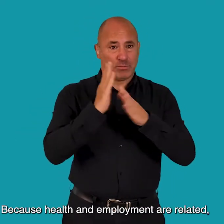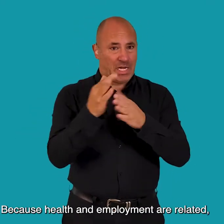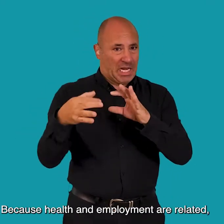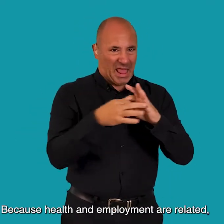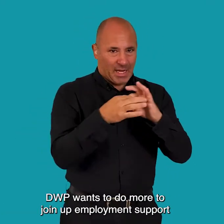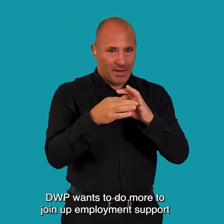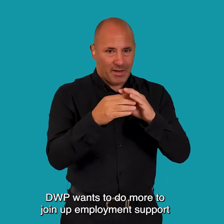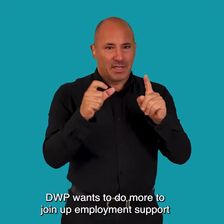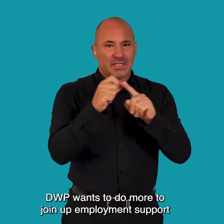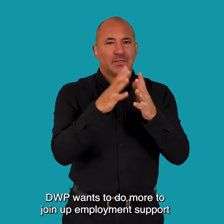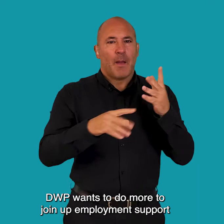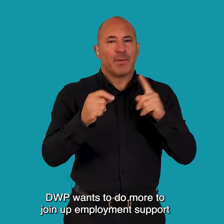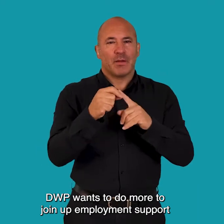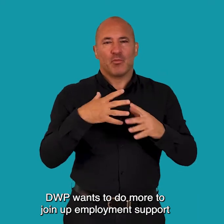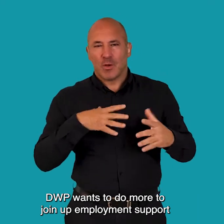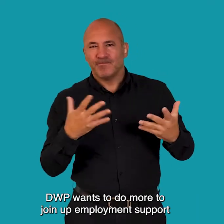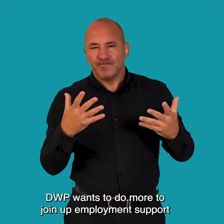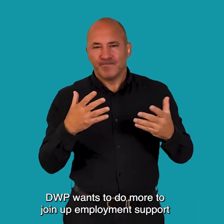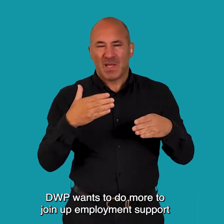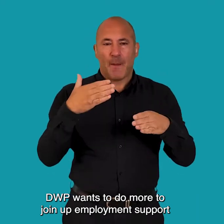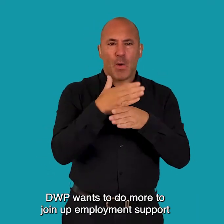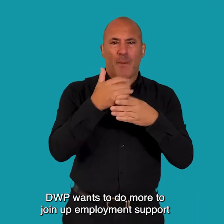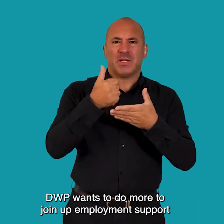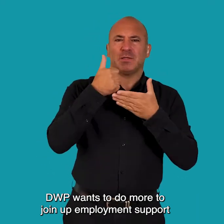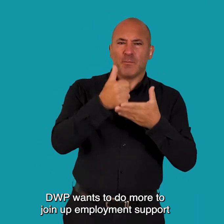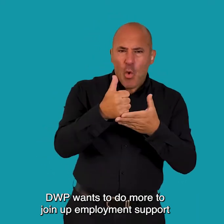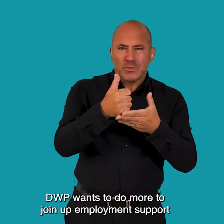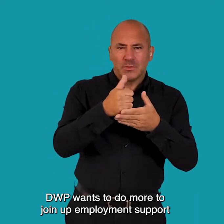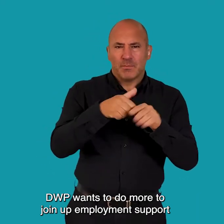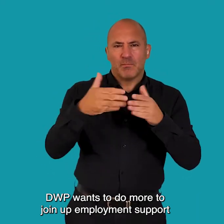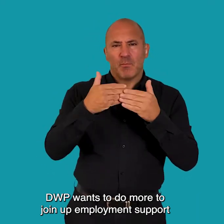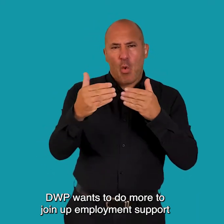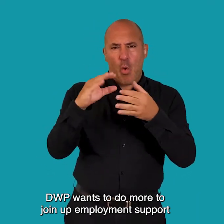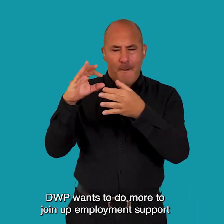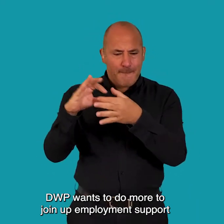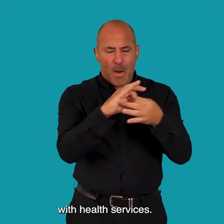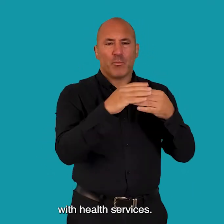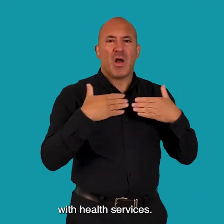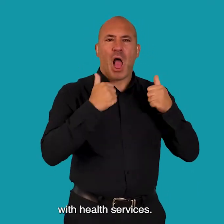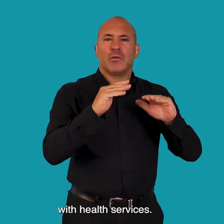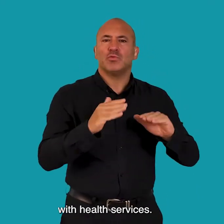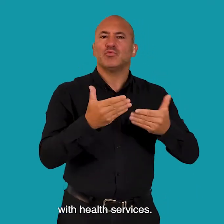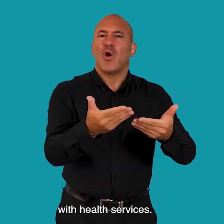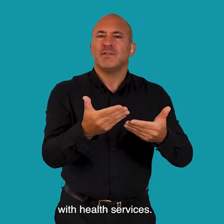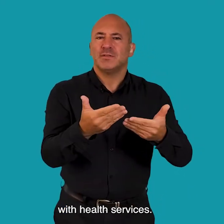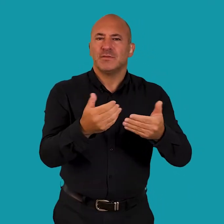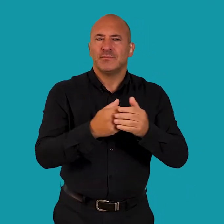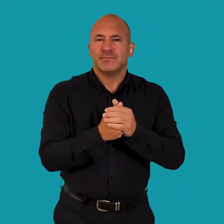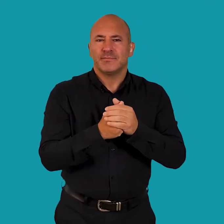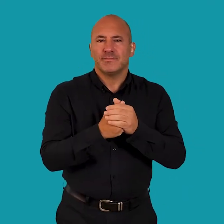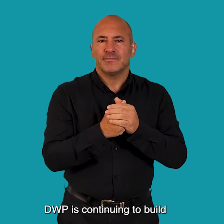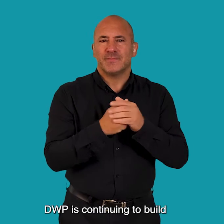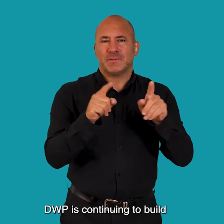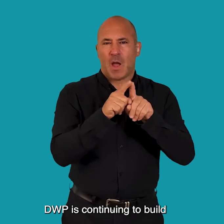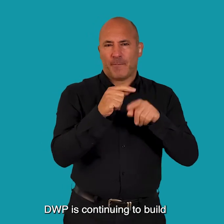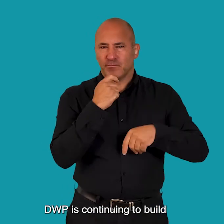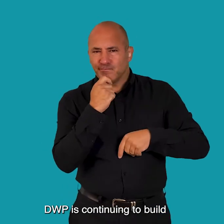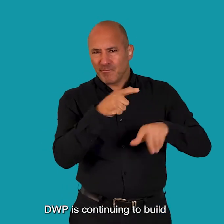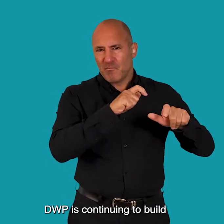related, DWP wants to do more to join up employment support with health services. DWP is